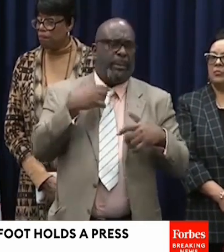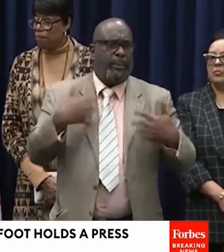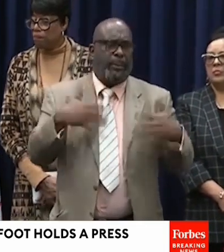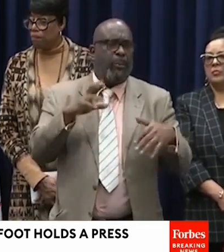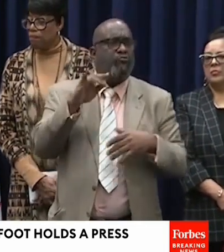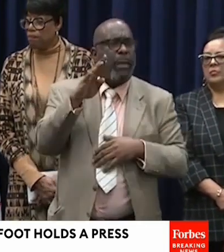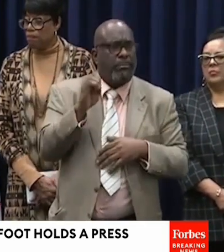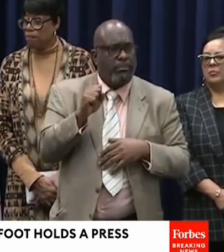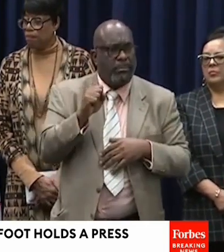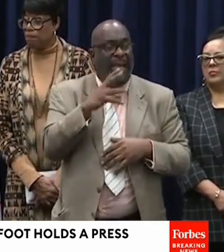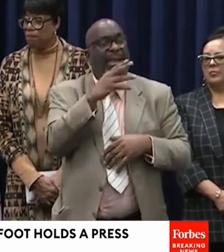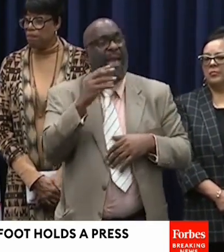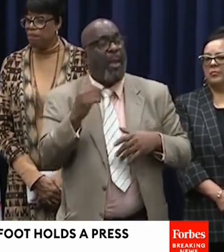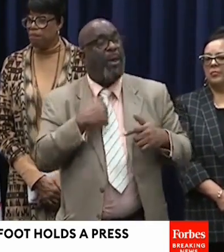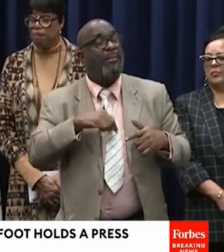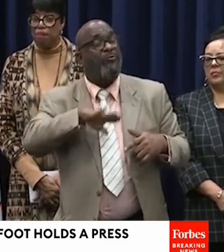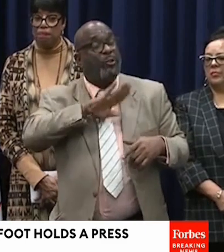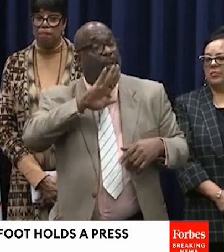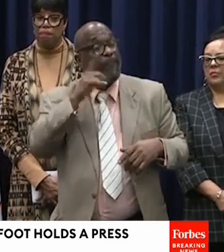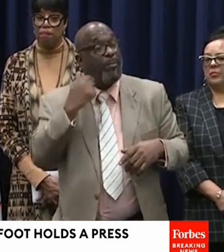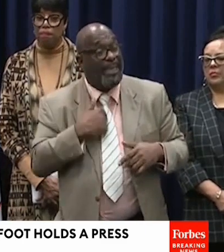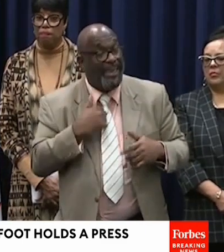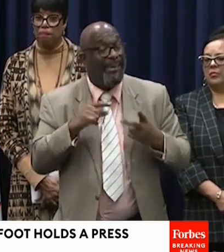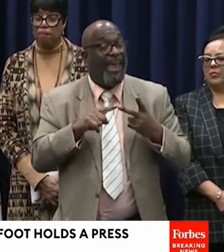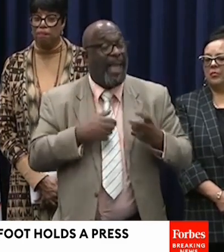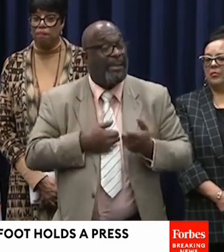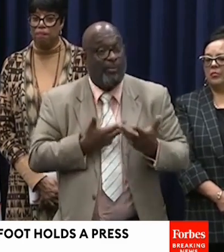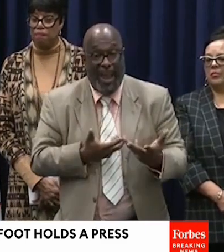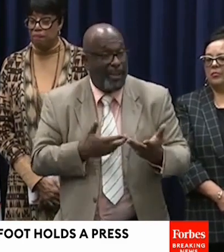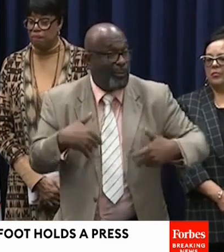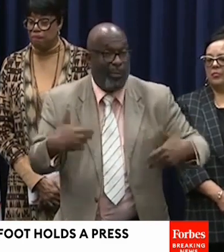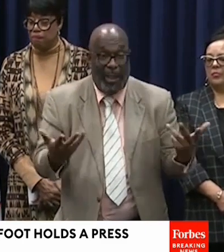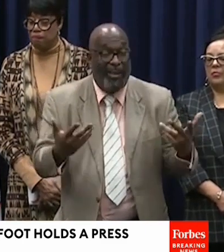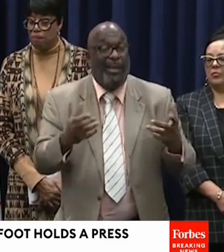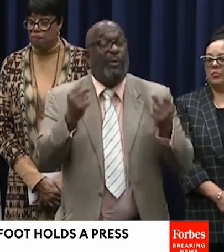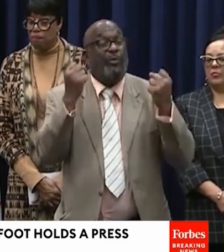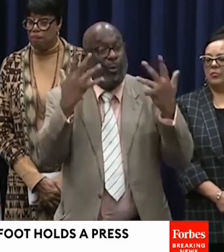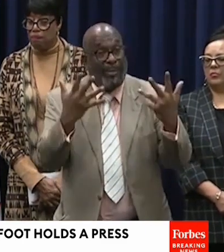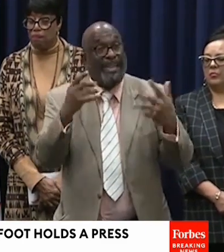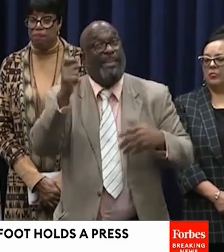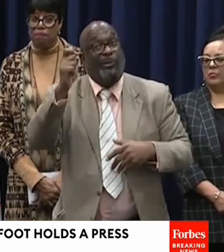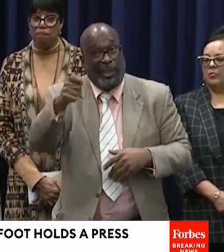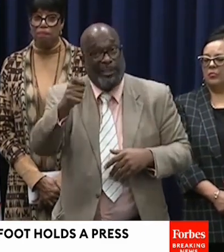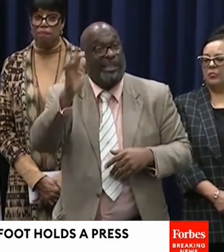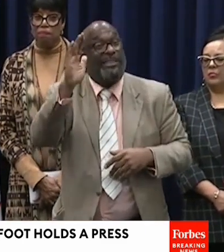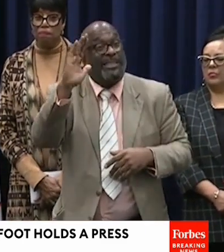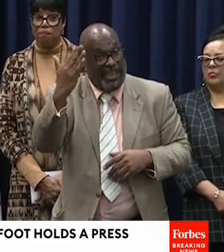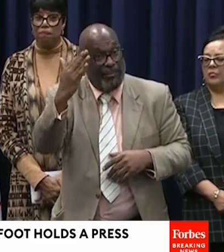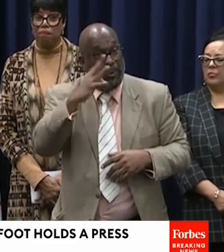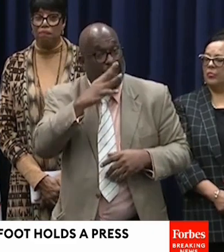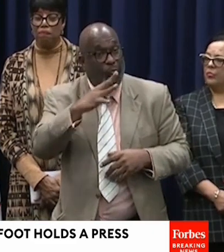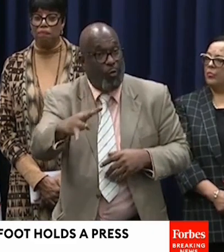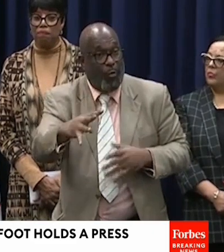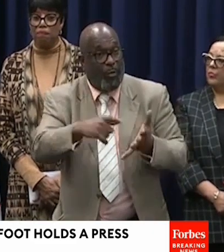And what I'm frustrated by, and I've expressed this, is that too many judges seem to ignore